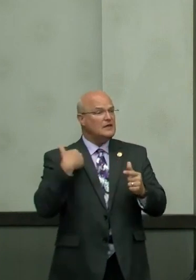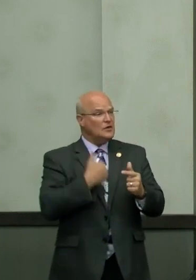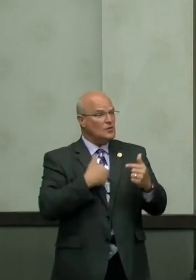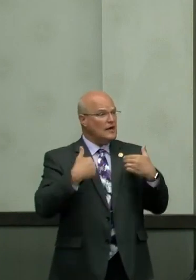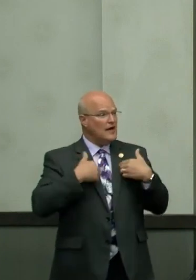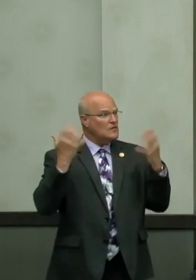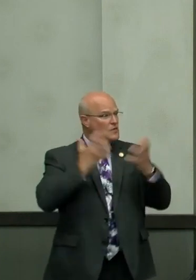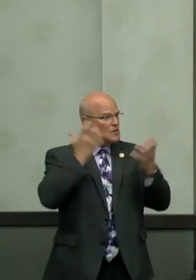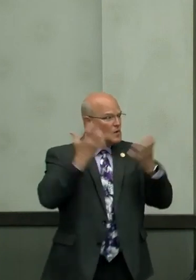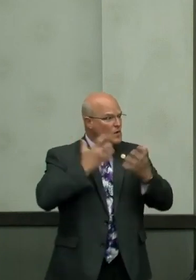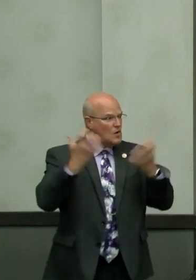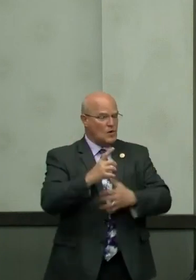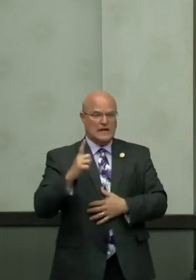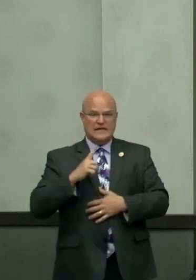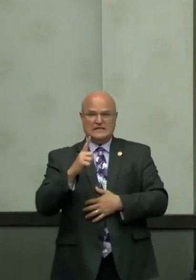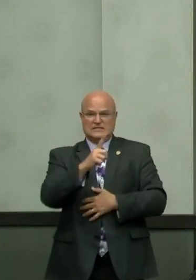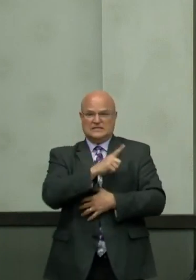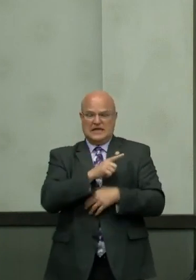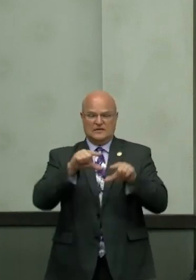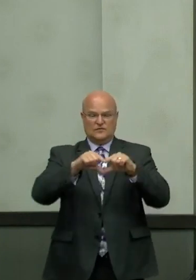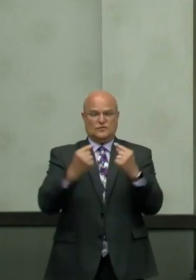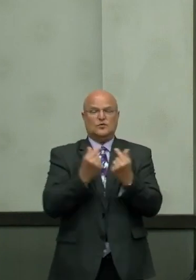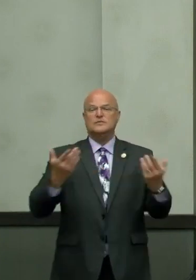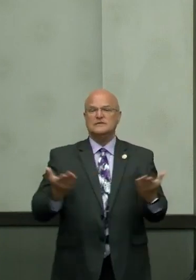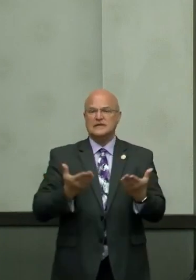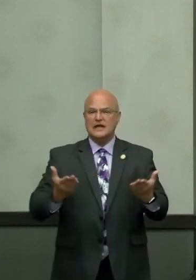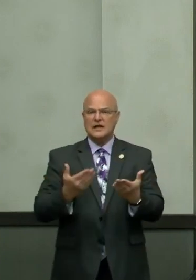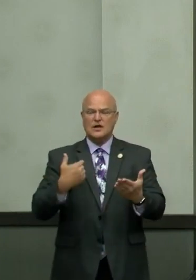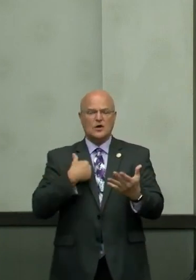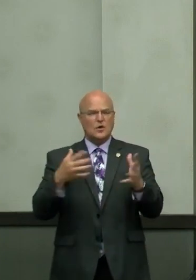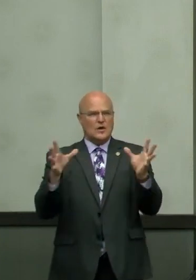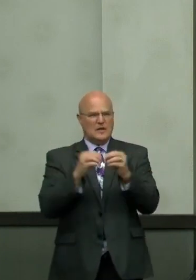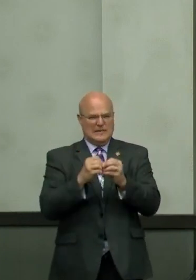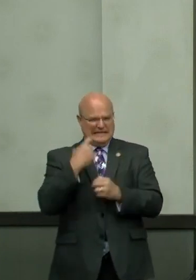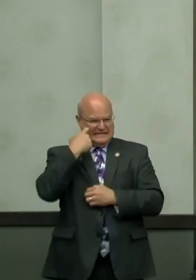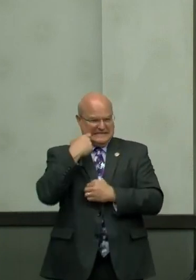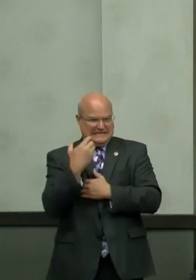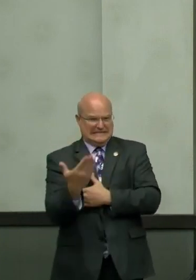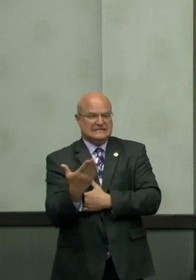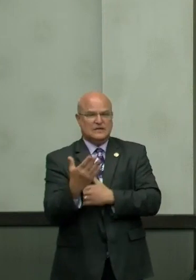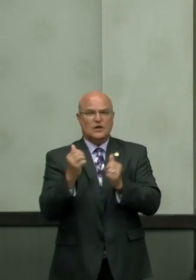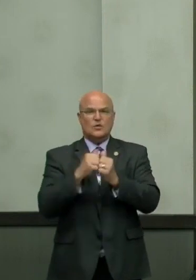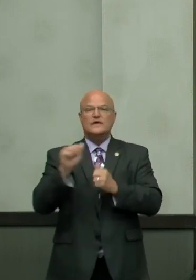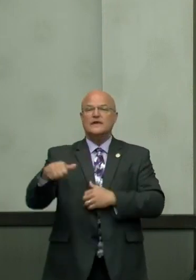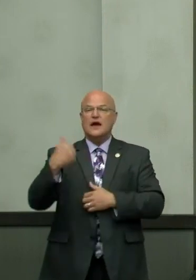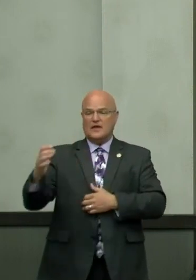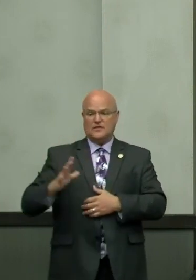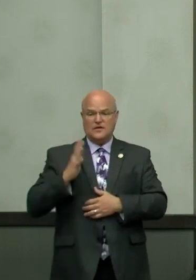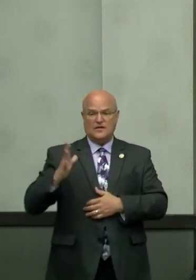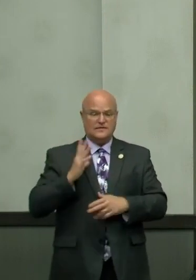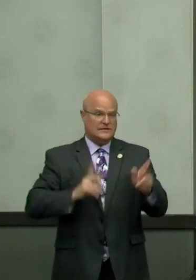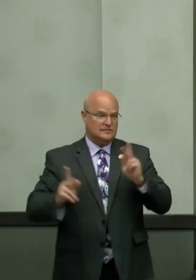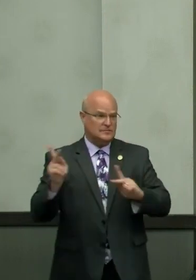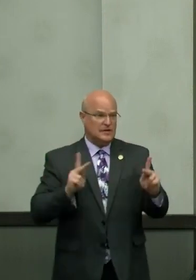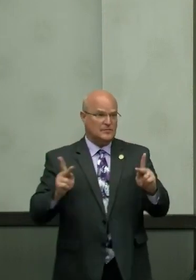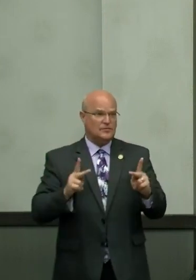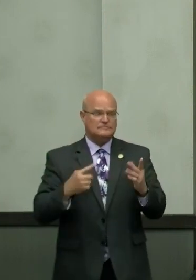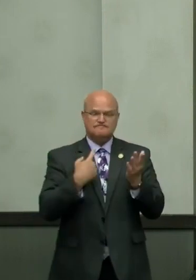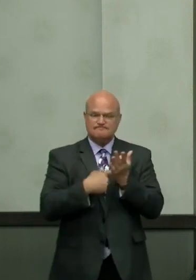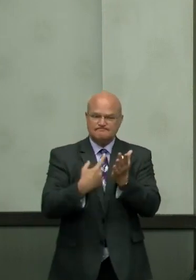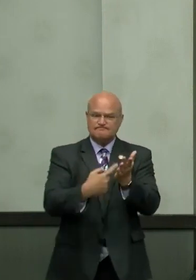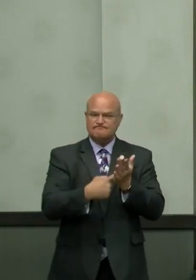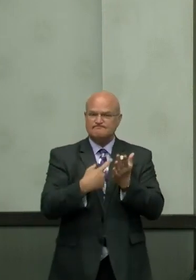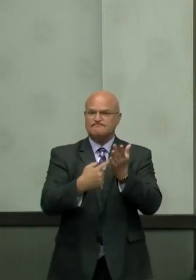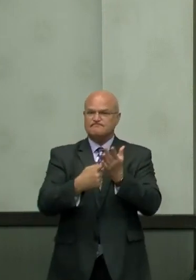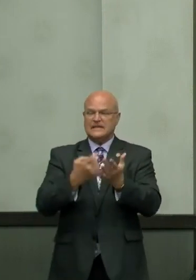an incredible legislative delegation that's here. We met earlier with the other officials, got briefed